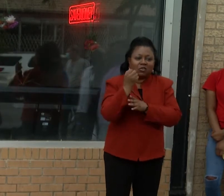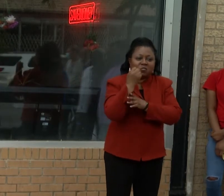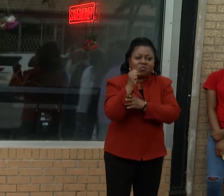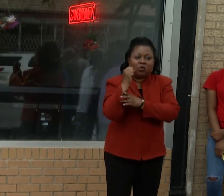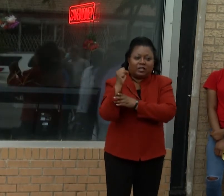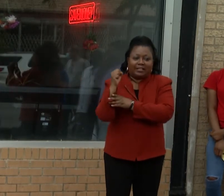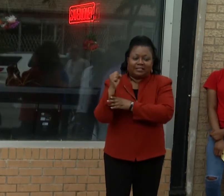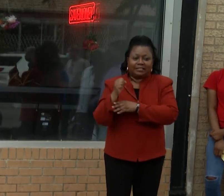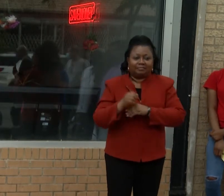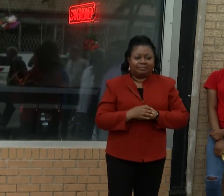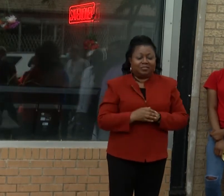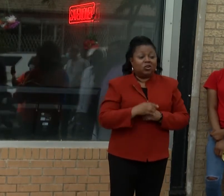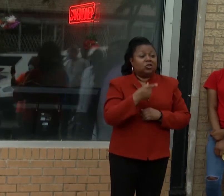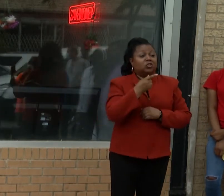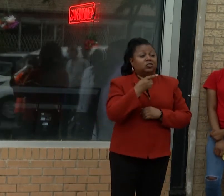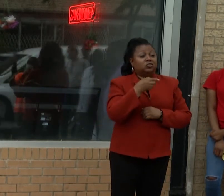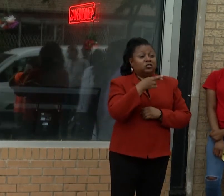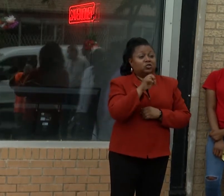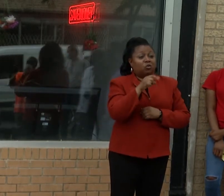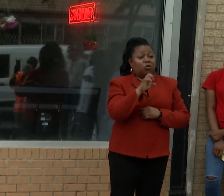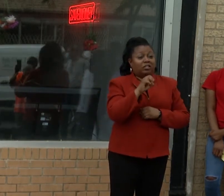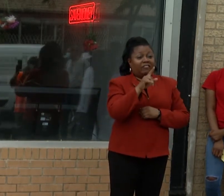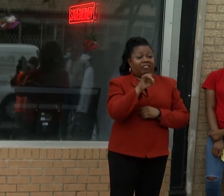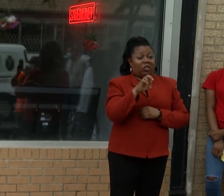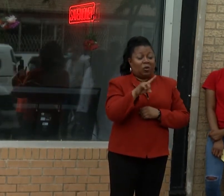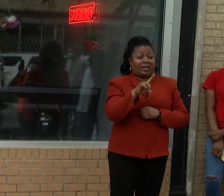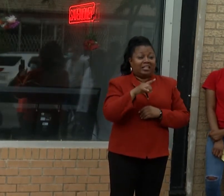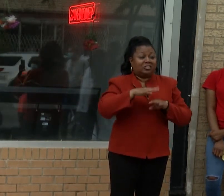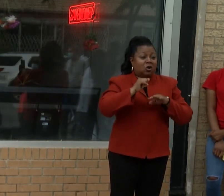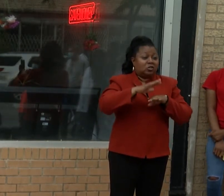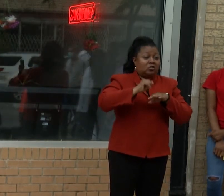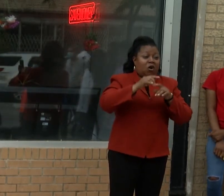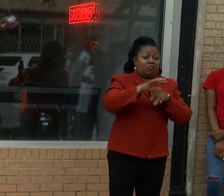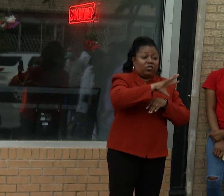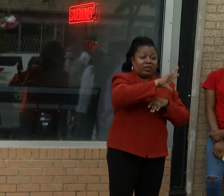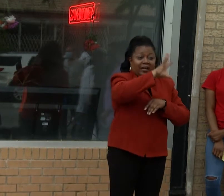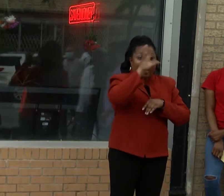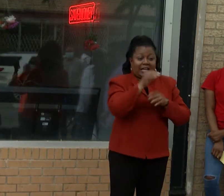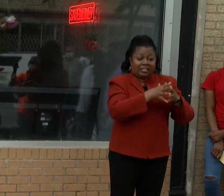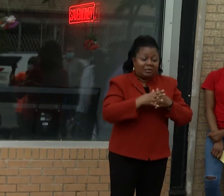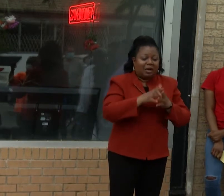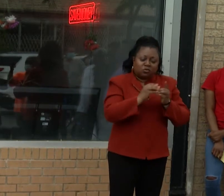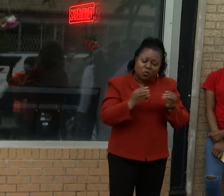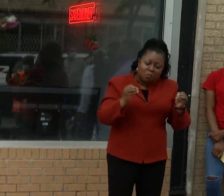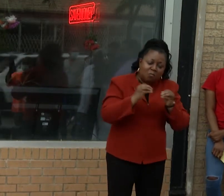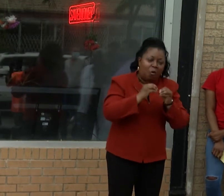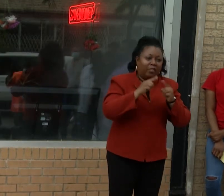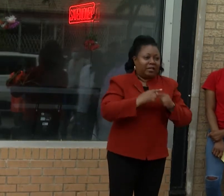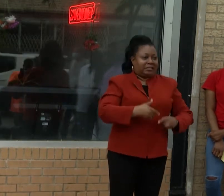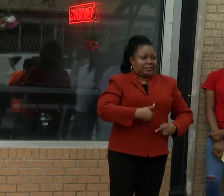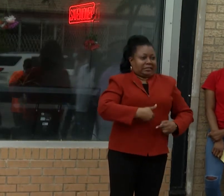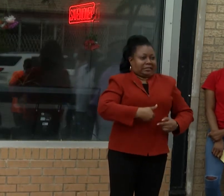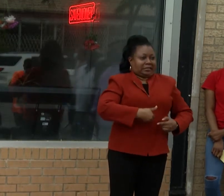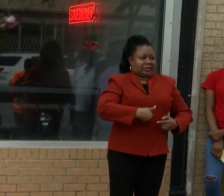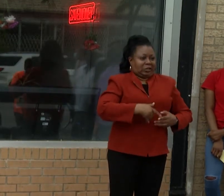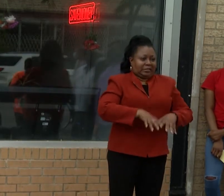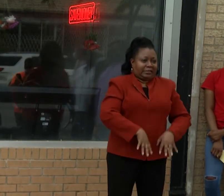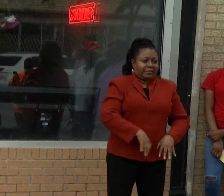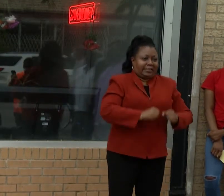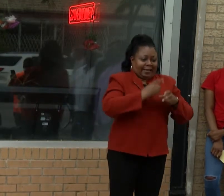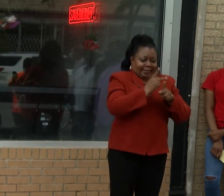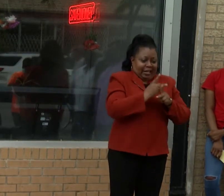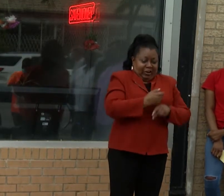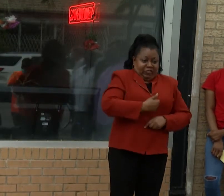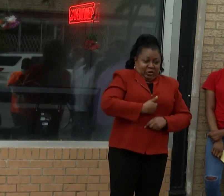protesting. George Floyd's death is also a call for Asian Americans to do more than our instinct, to take care